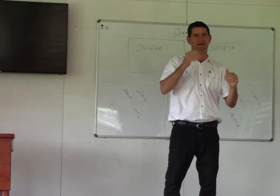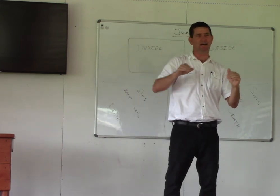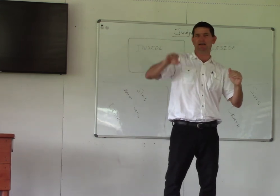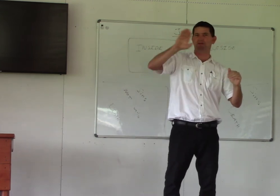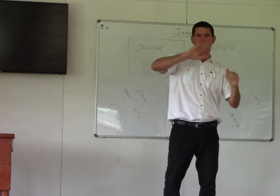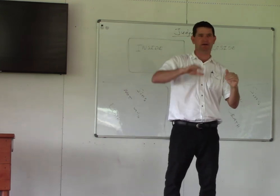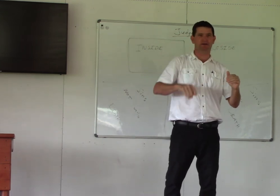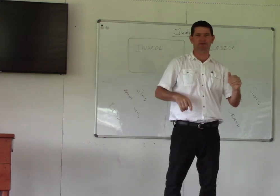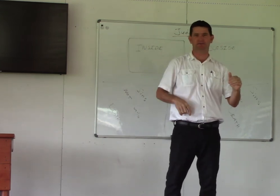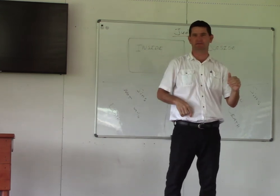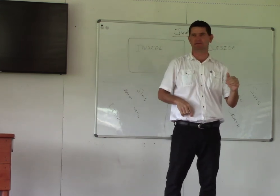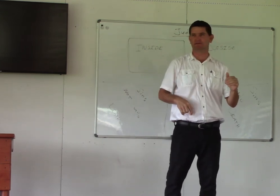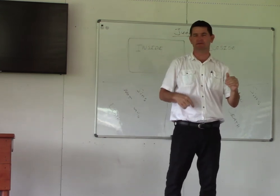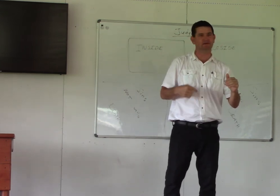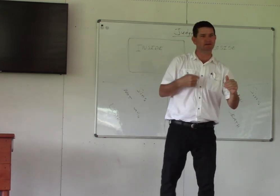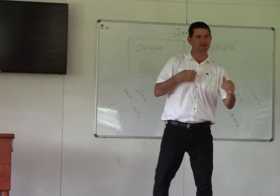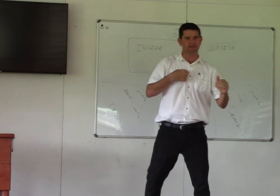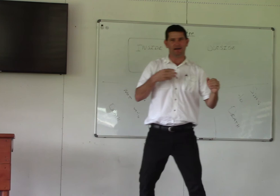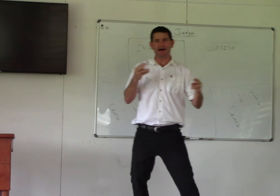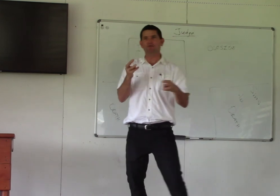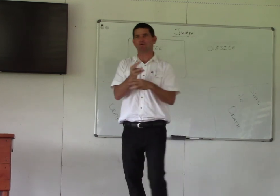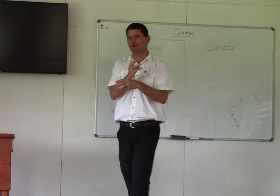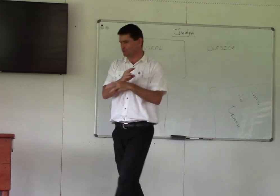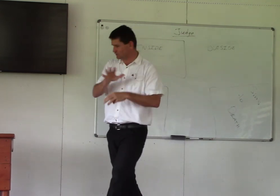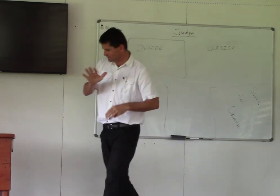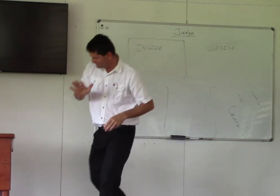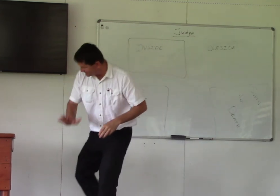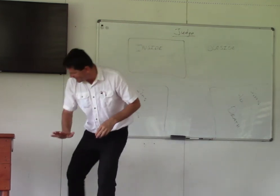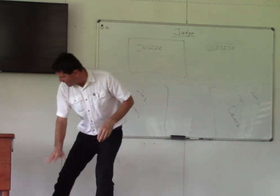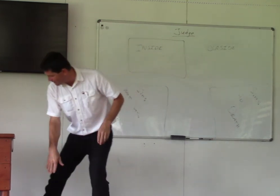I'm not better. I'm worse. Down.